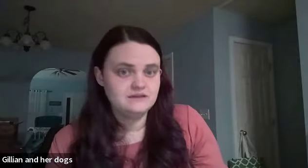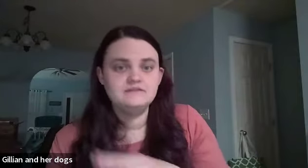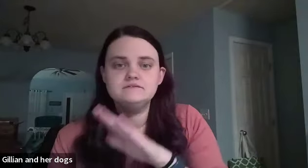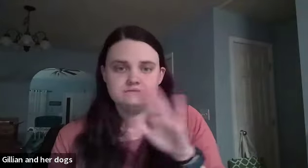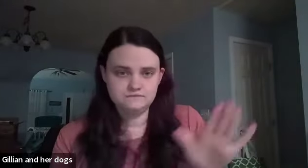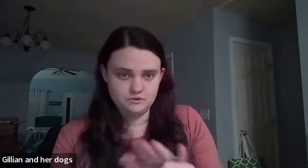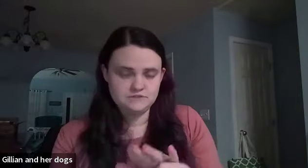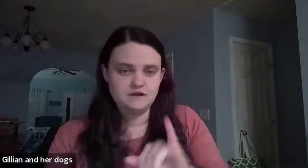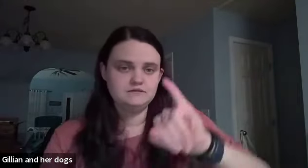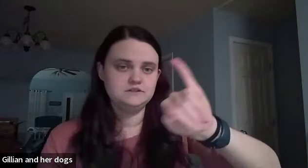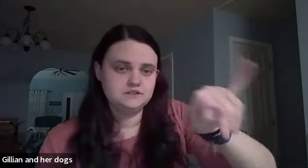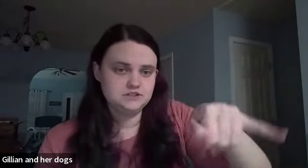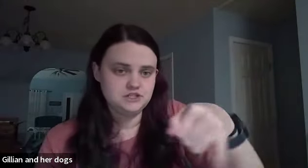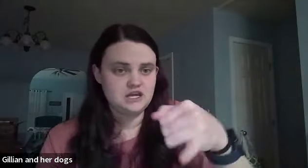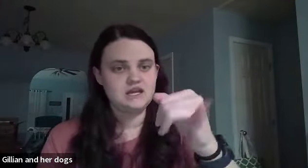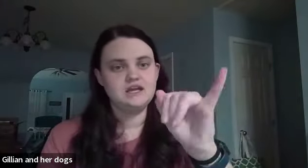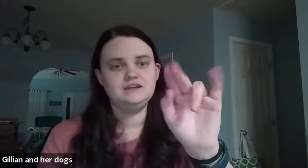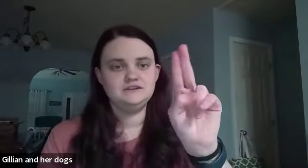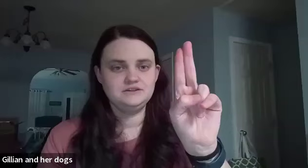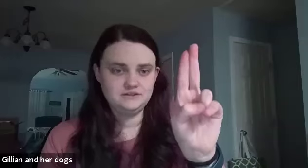July, full spell.